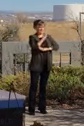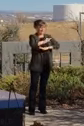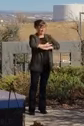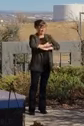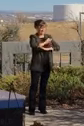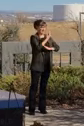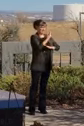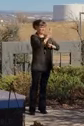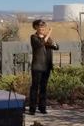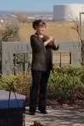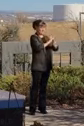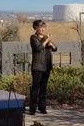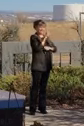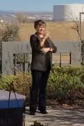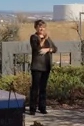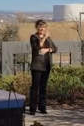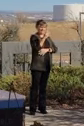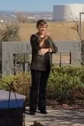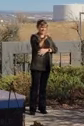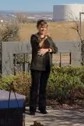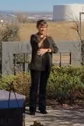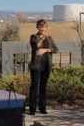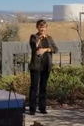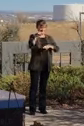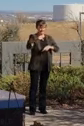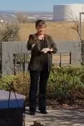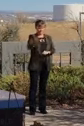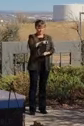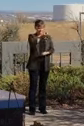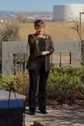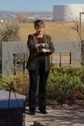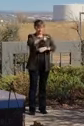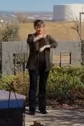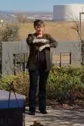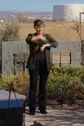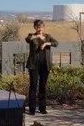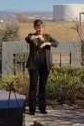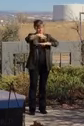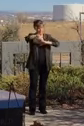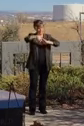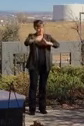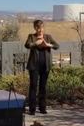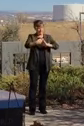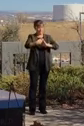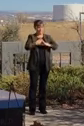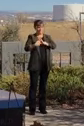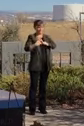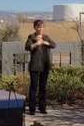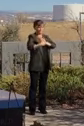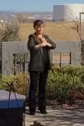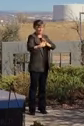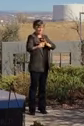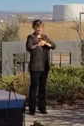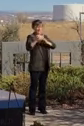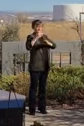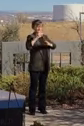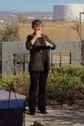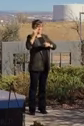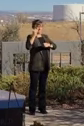of 1918. This is the exact day, time, and hour that signaled the end of World War